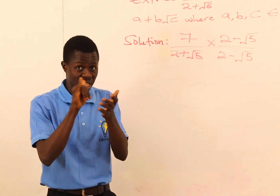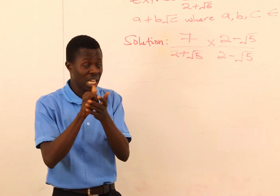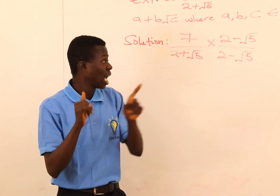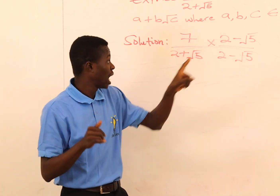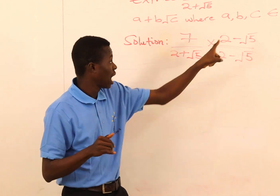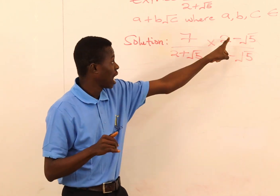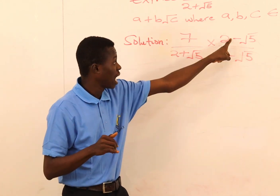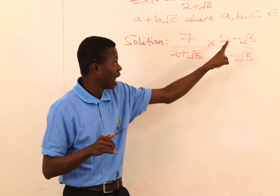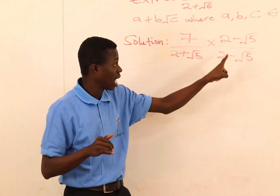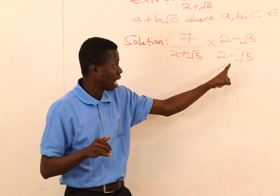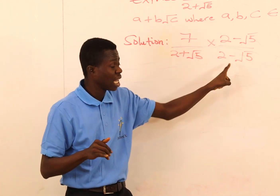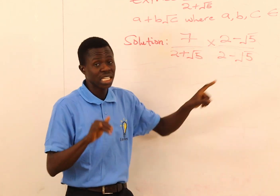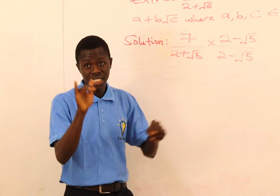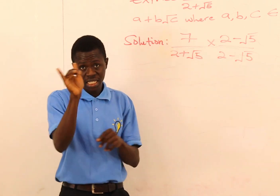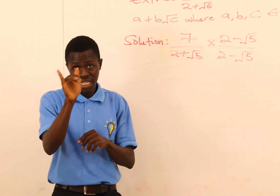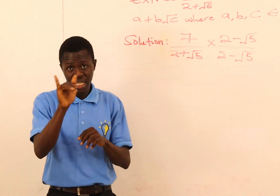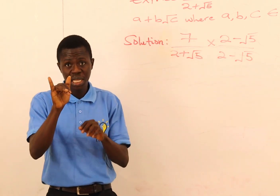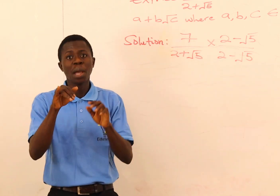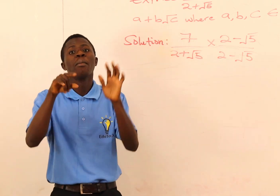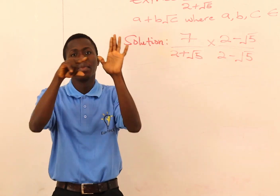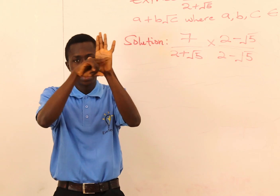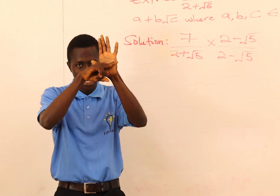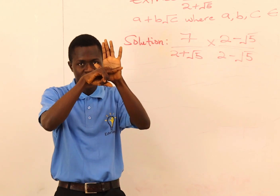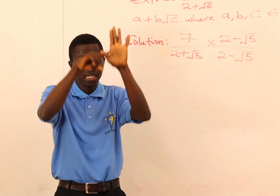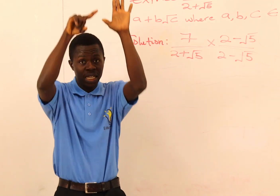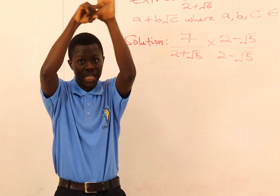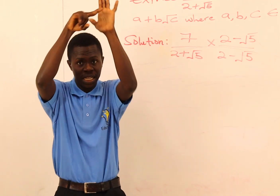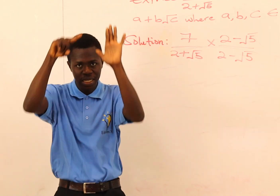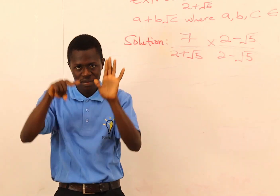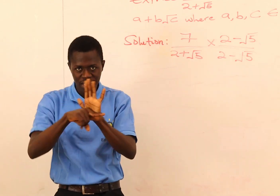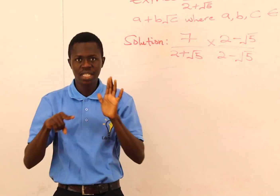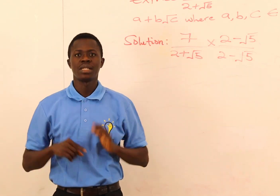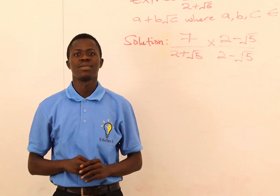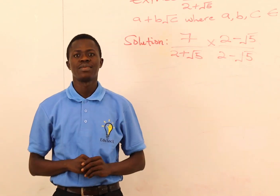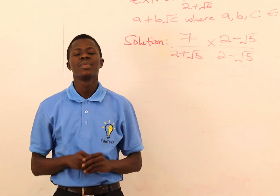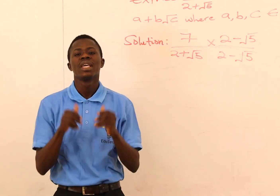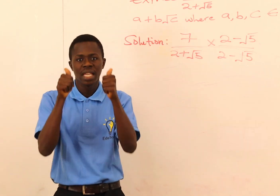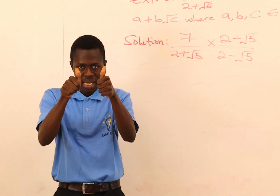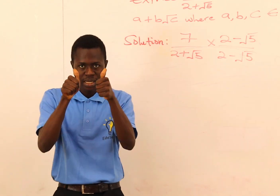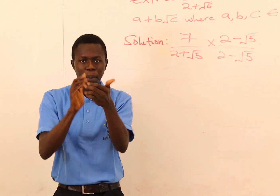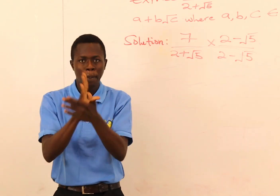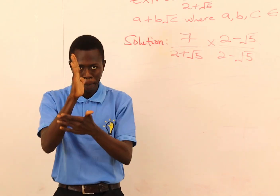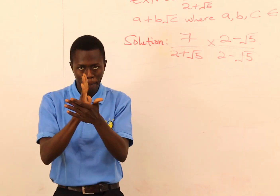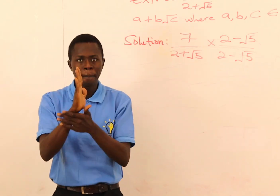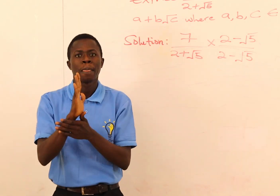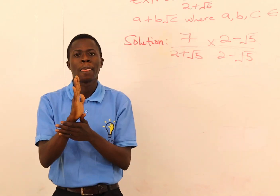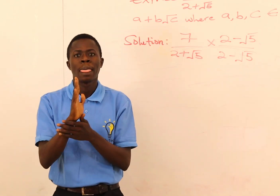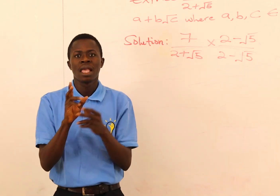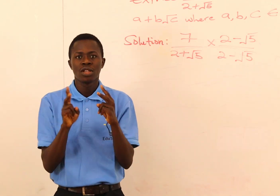the conjugate set being negative. So that is the same thing you are seeing with what we have on the board.